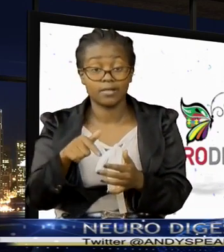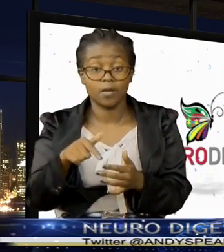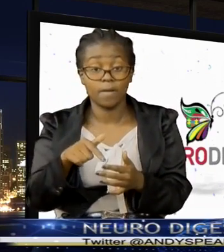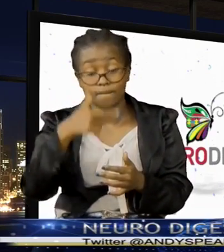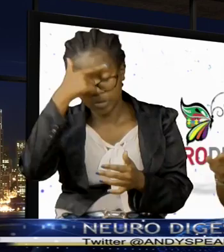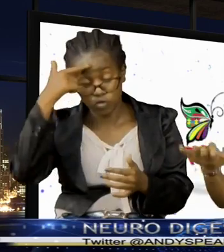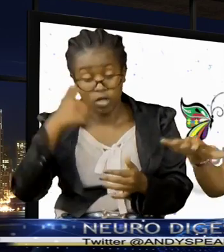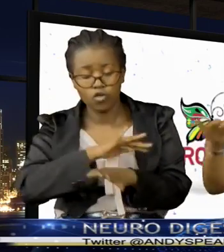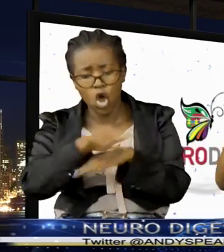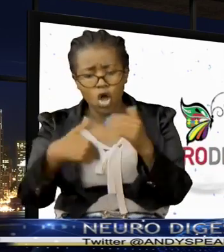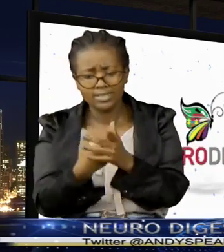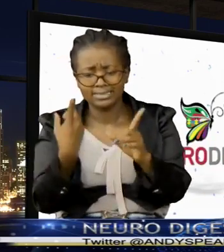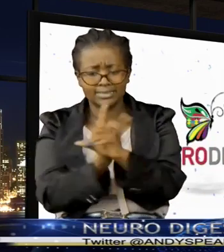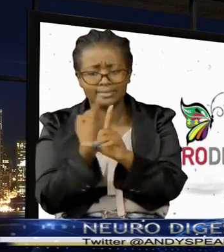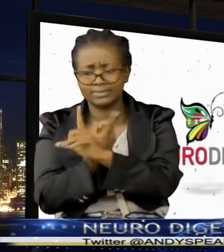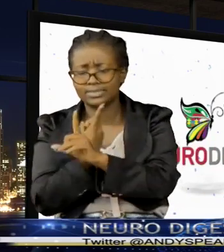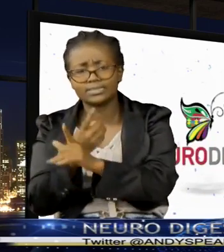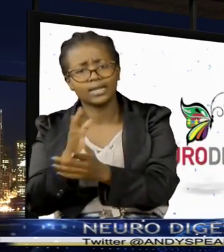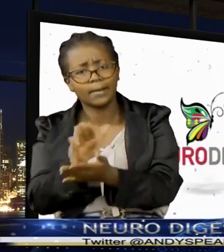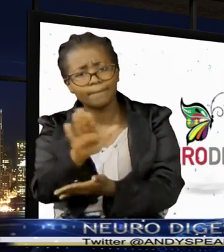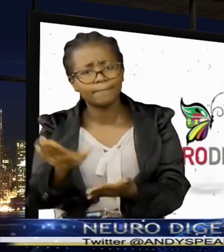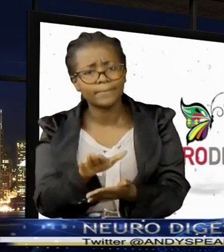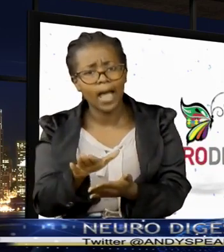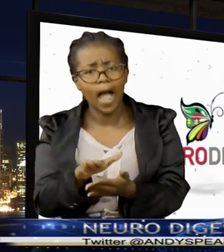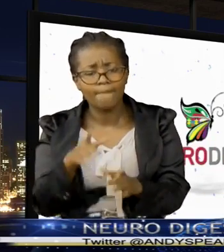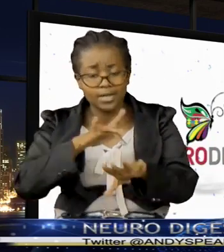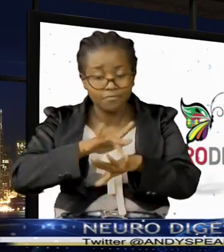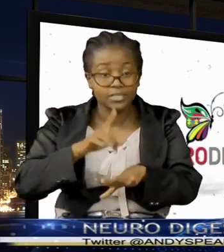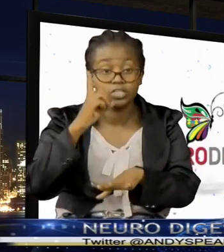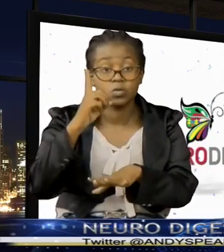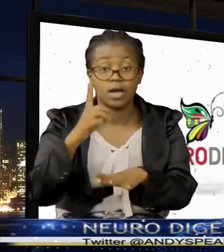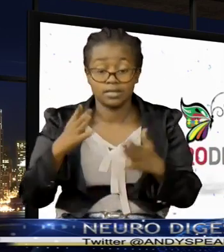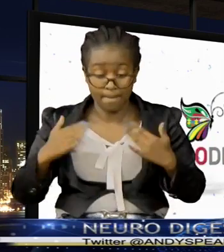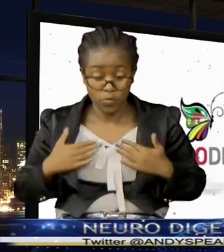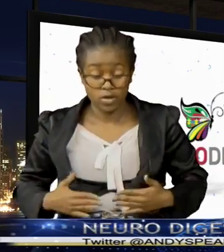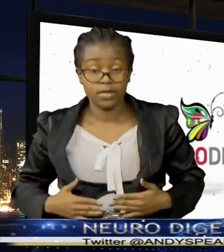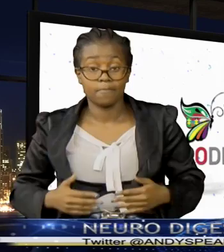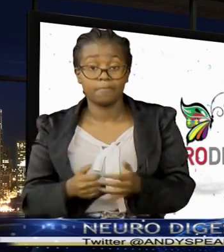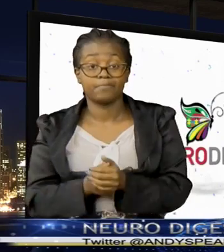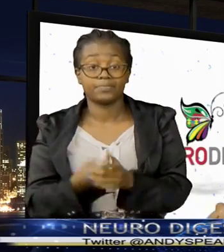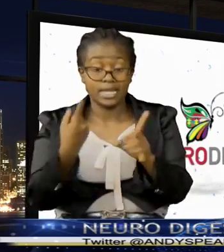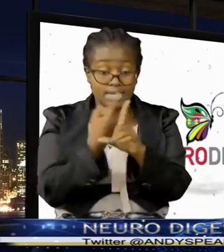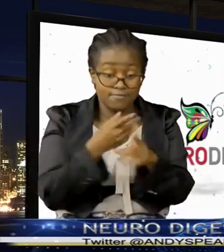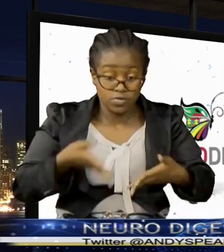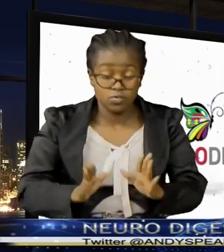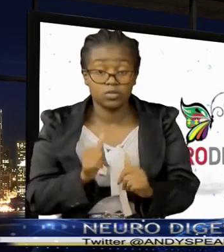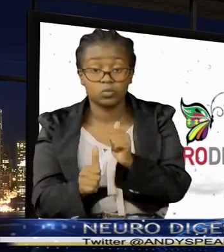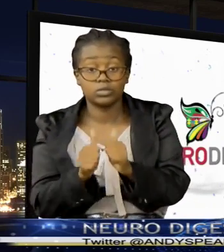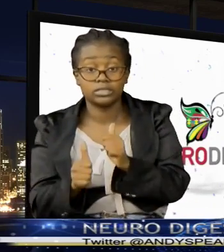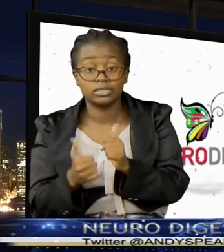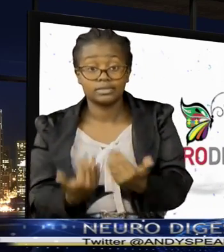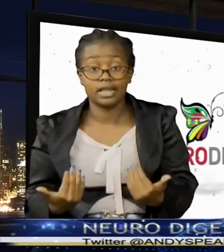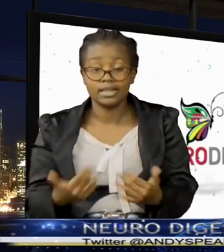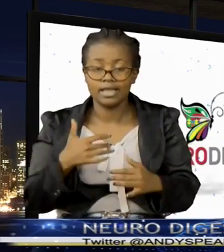you have all these different areas that are affected in one's body, and there are different ways that the child